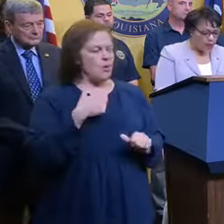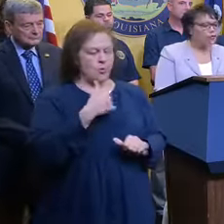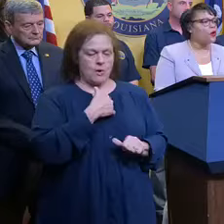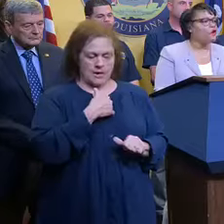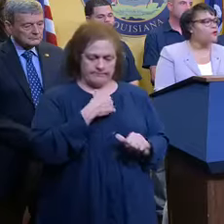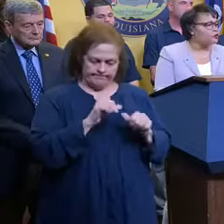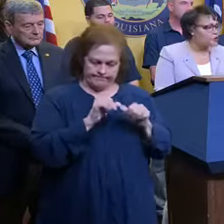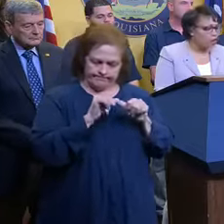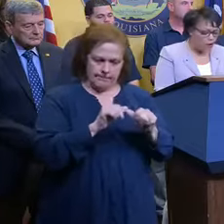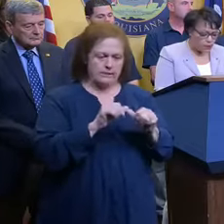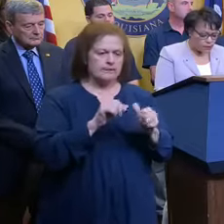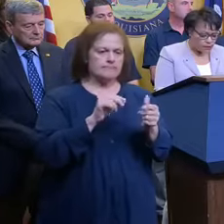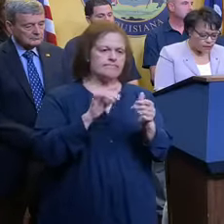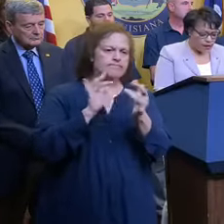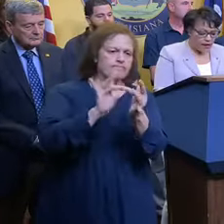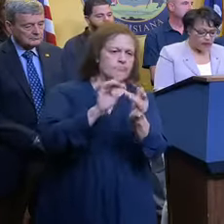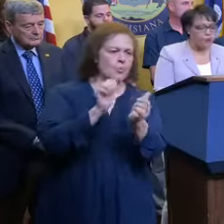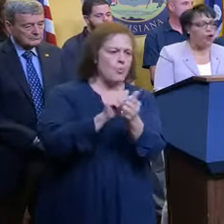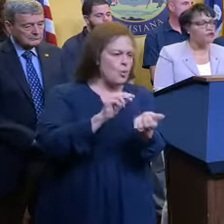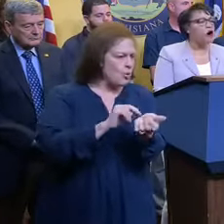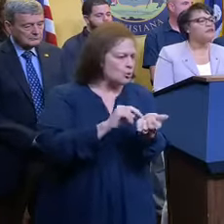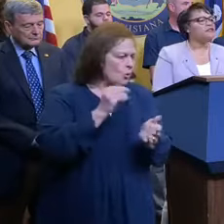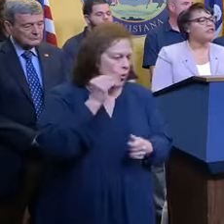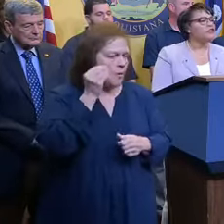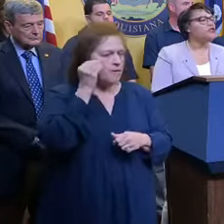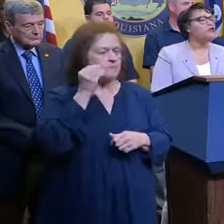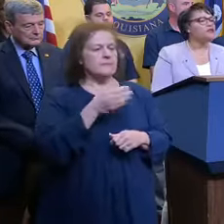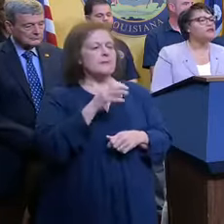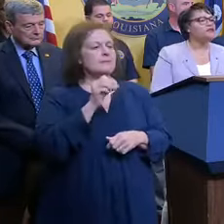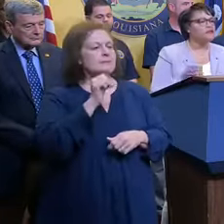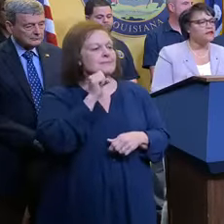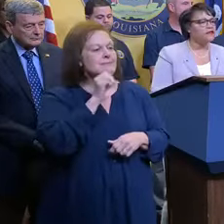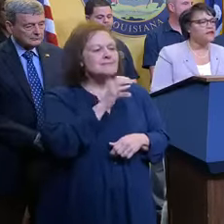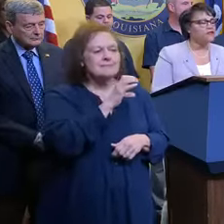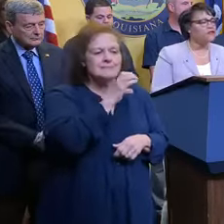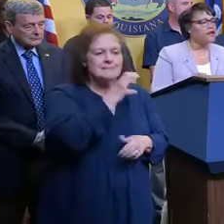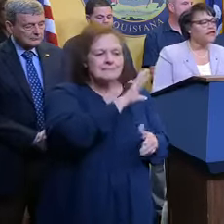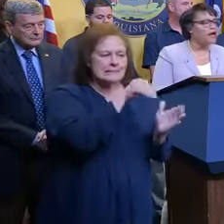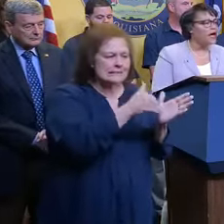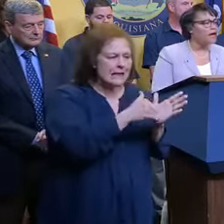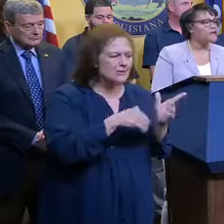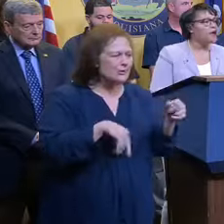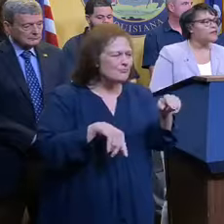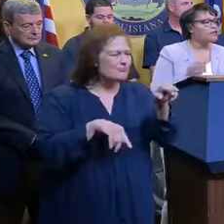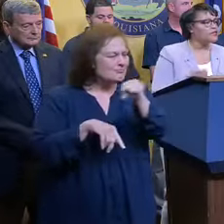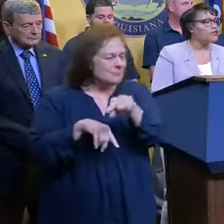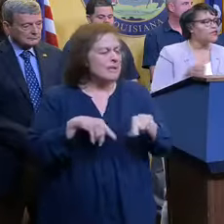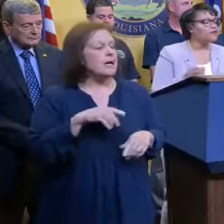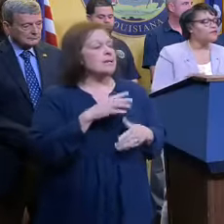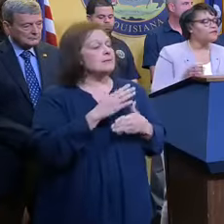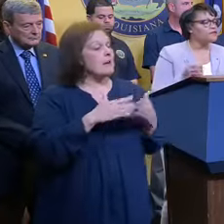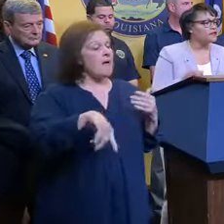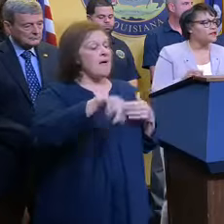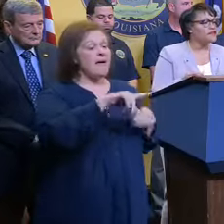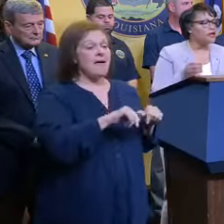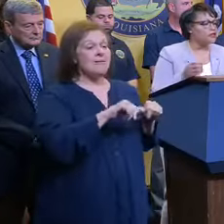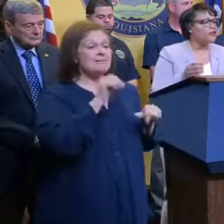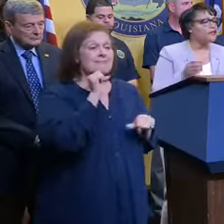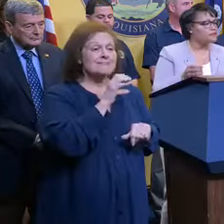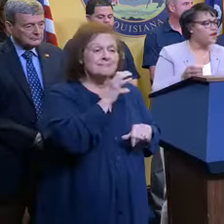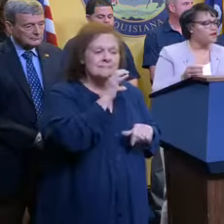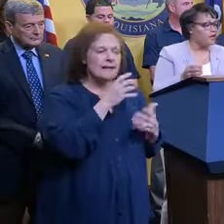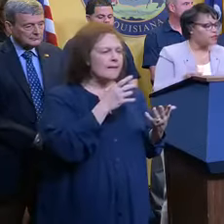out to our nursing homes and, of course, our senior living facilities. A lot of times the senior living facilities